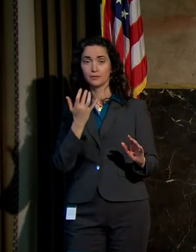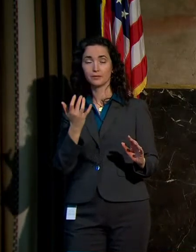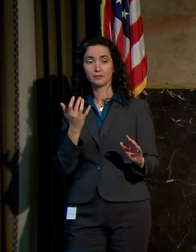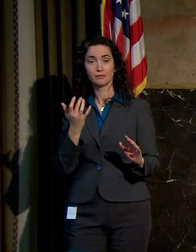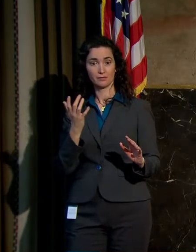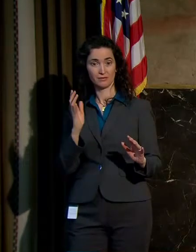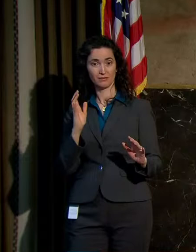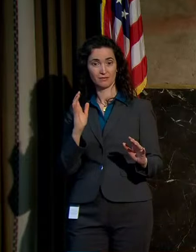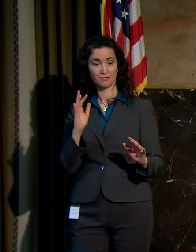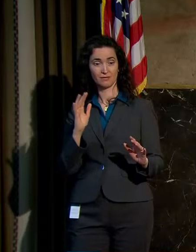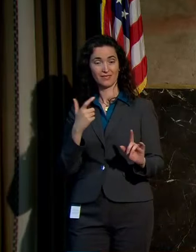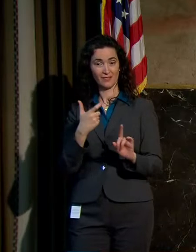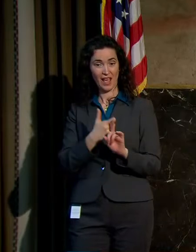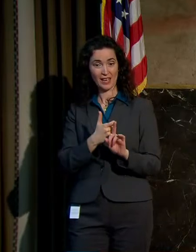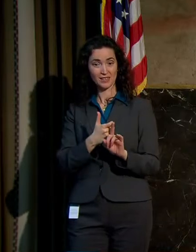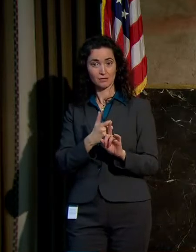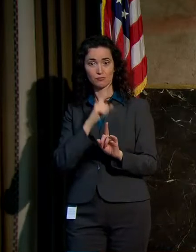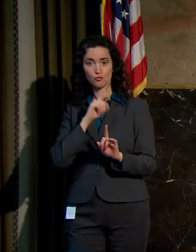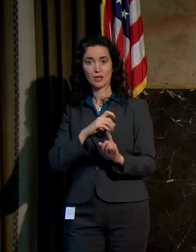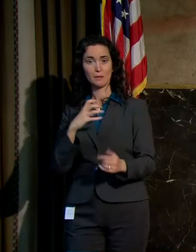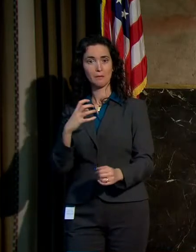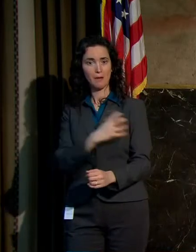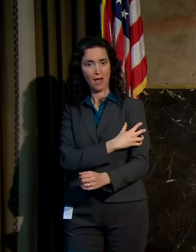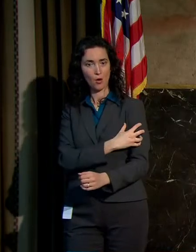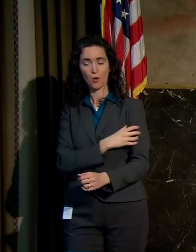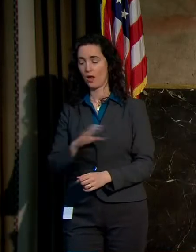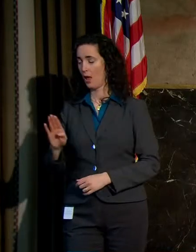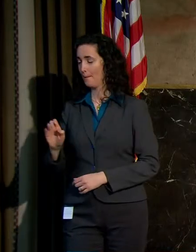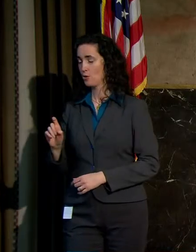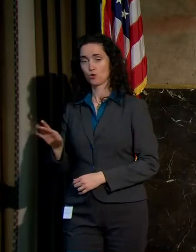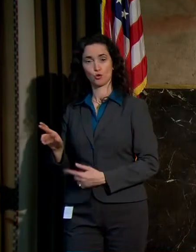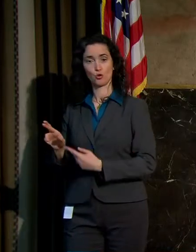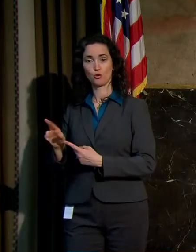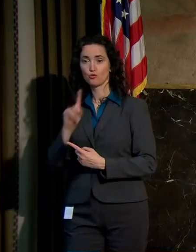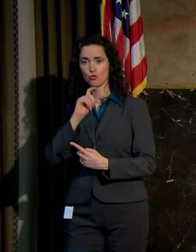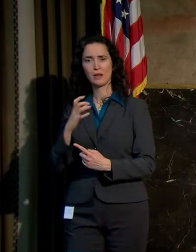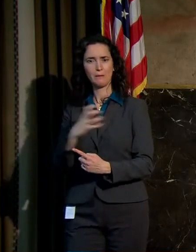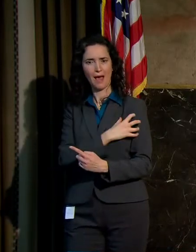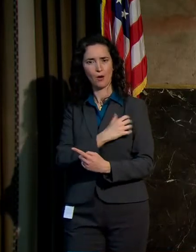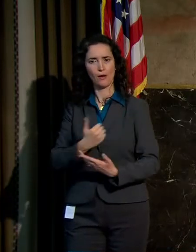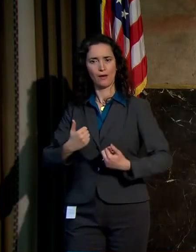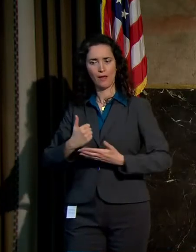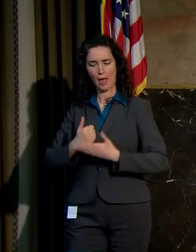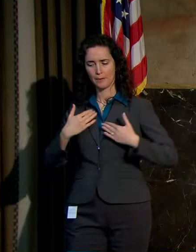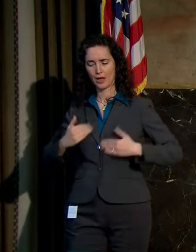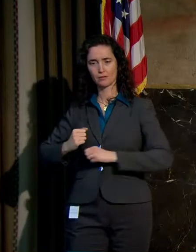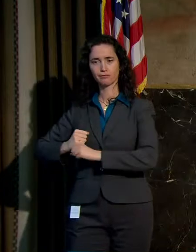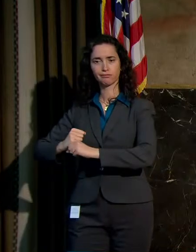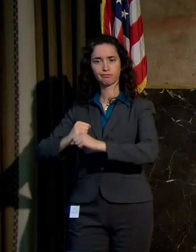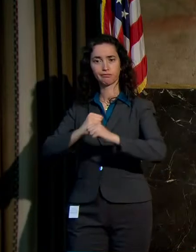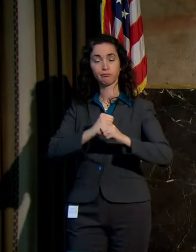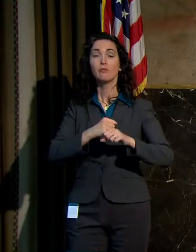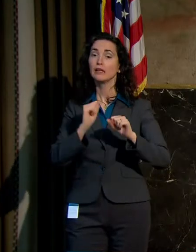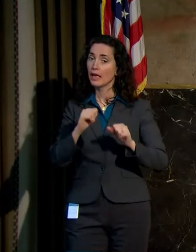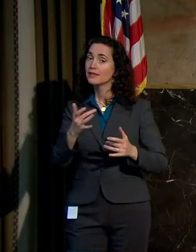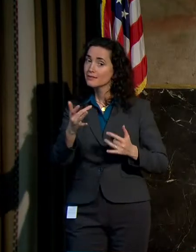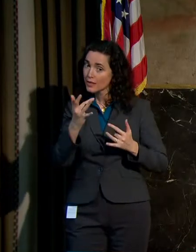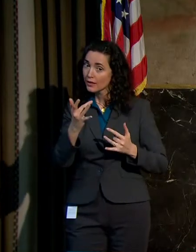powerful the vaccines and boosters are in terms of protecting individuals from severe disease and